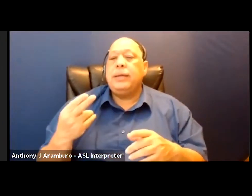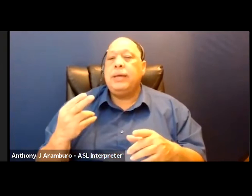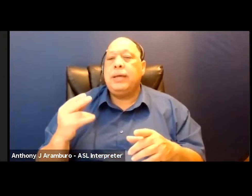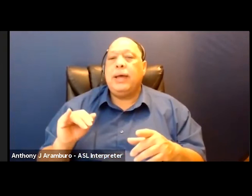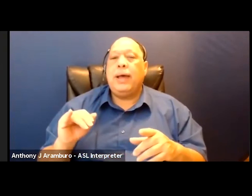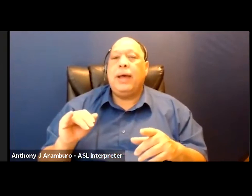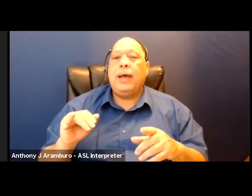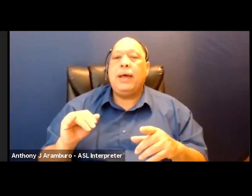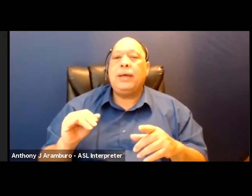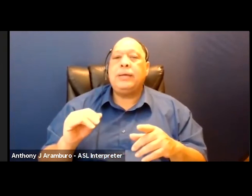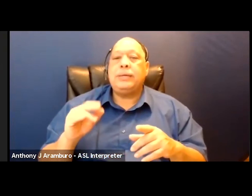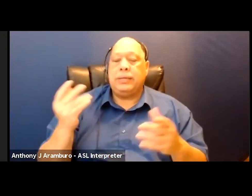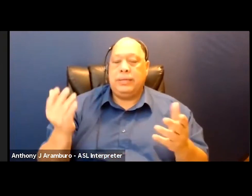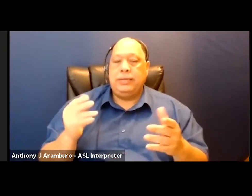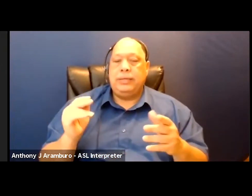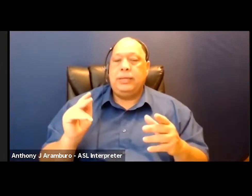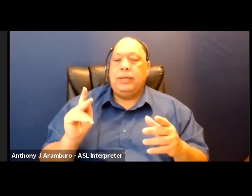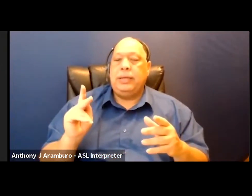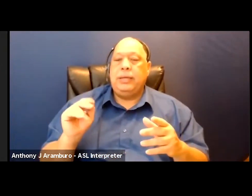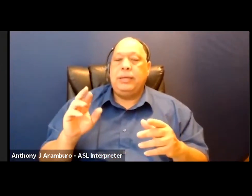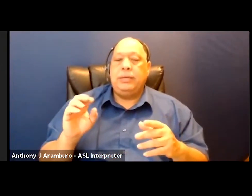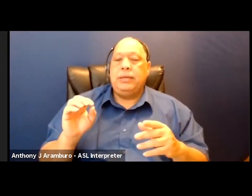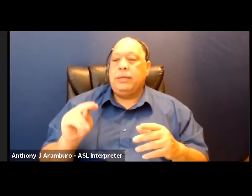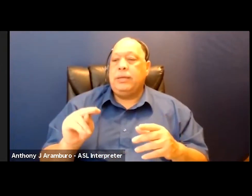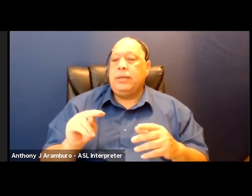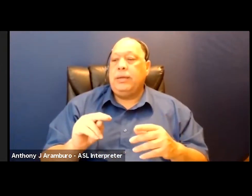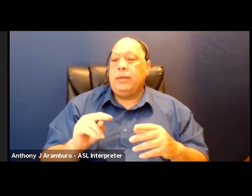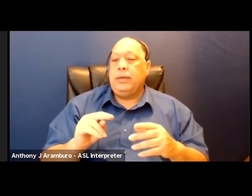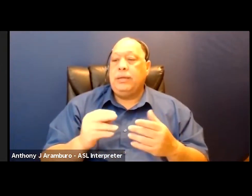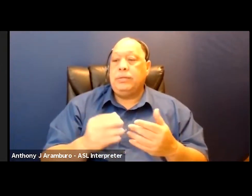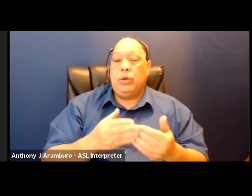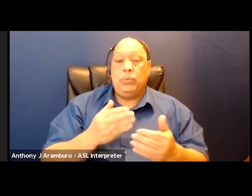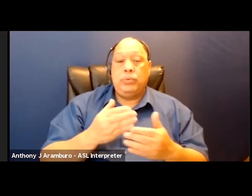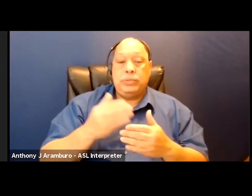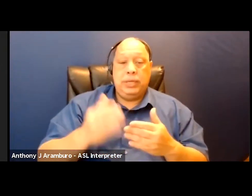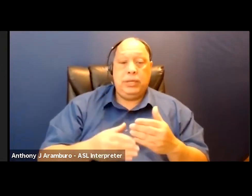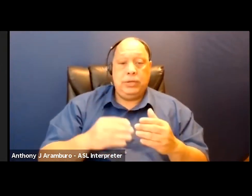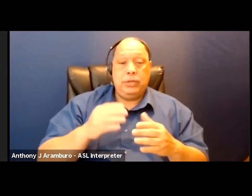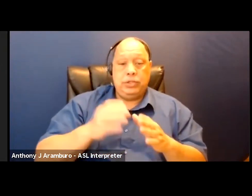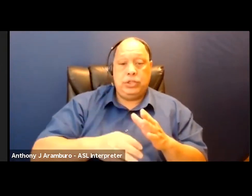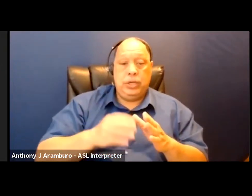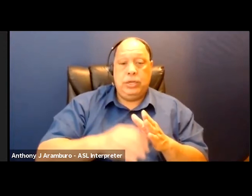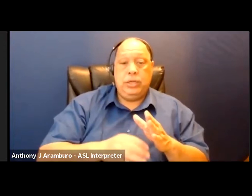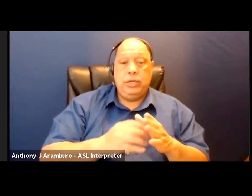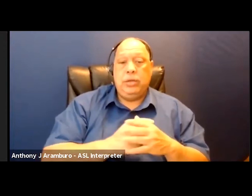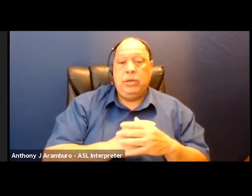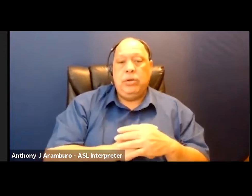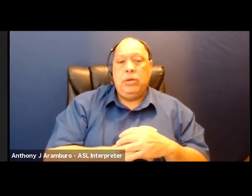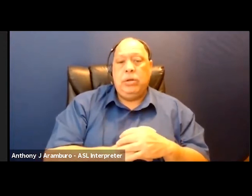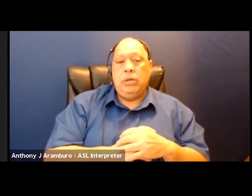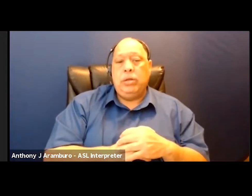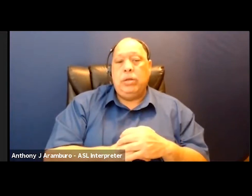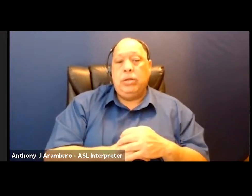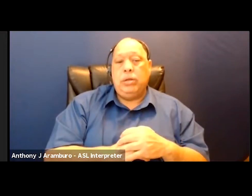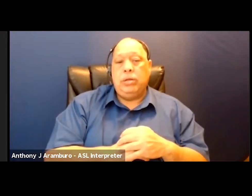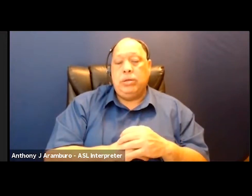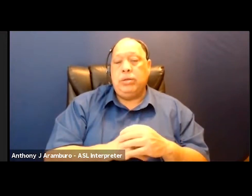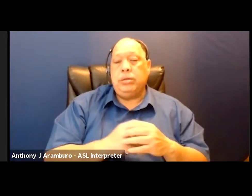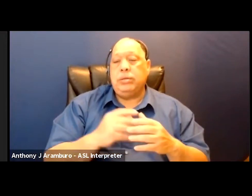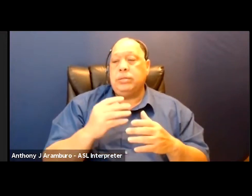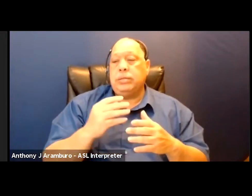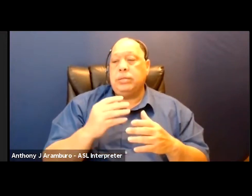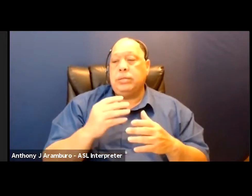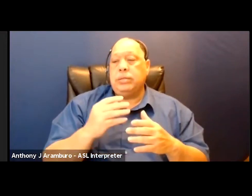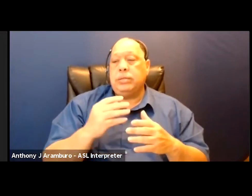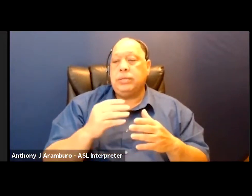Hi, Spring, it's Karen here. Is it almost at the end of the chapter? It's almost at the end of a segment.